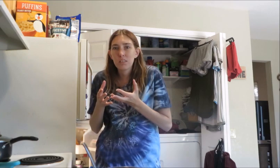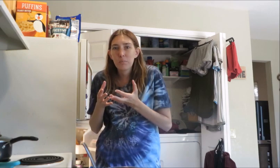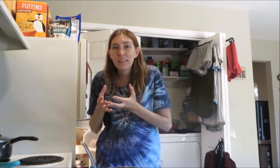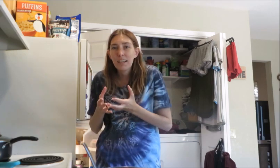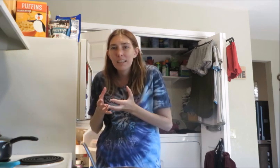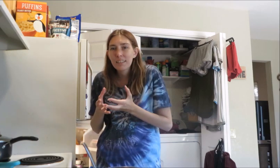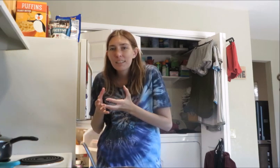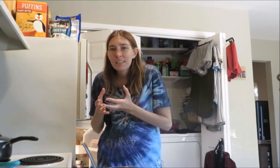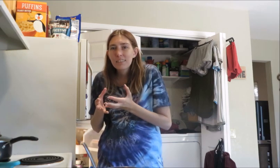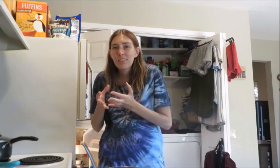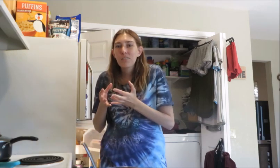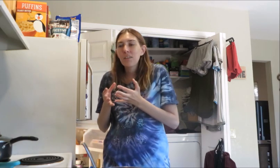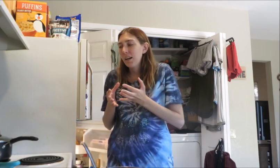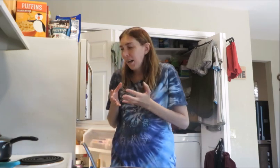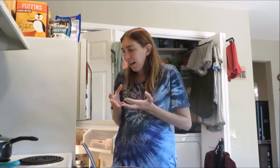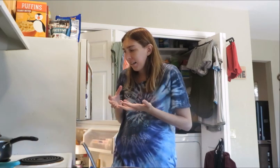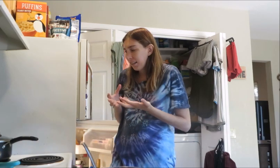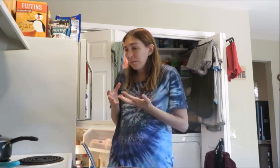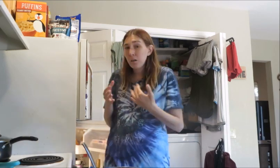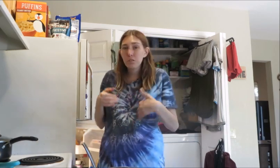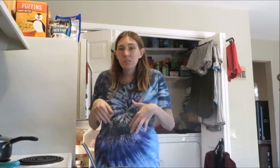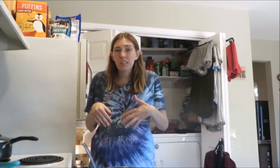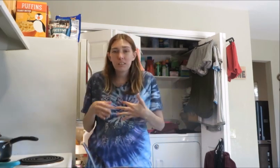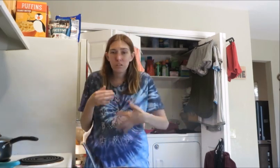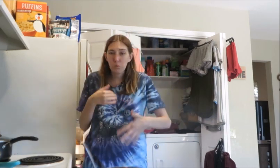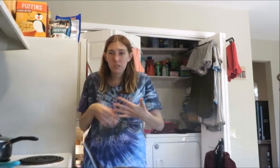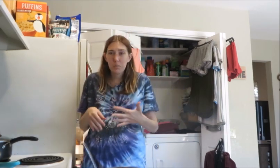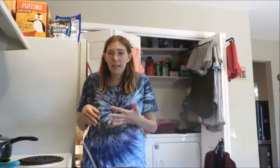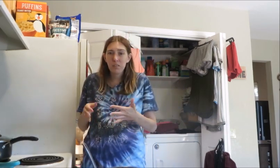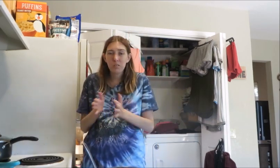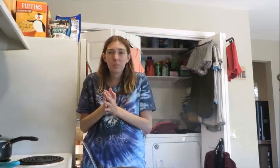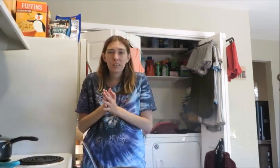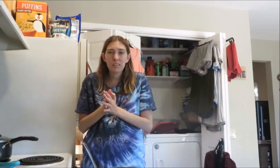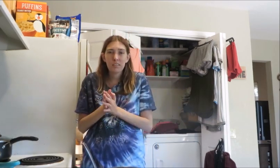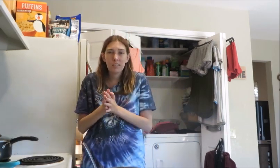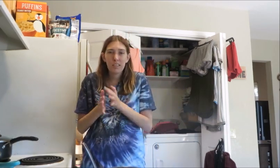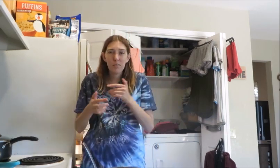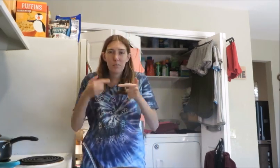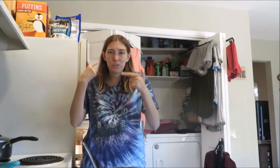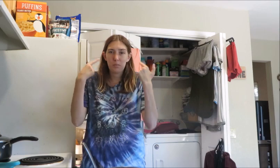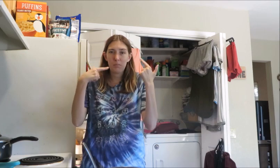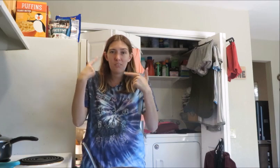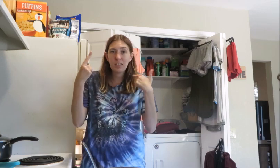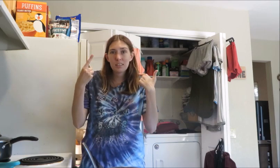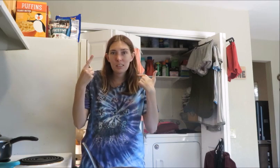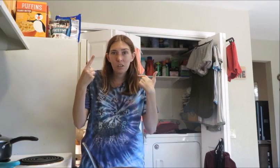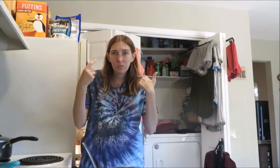going to be like. So I'm also standing towards the back only because I want to make sure I'm getting my face, hopefully.